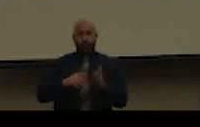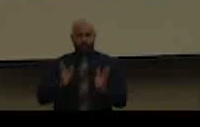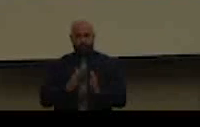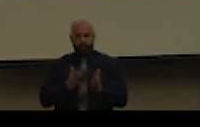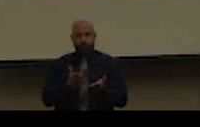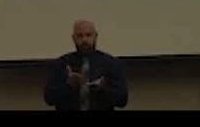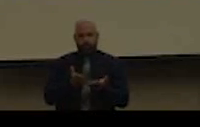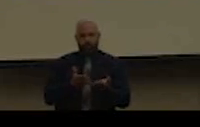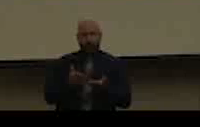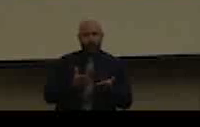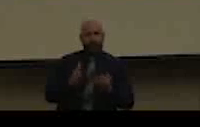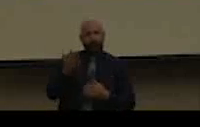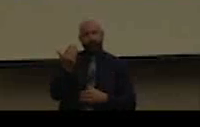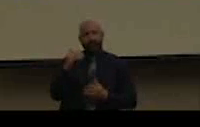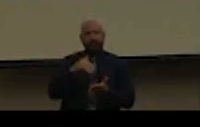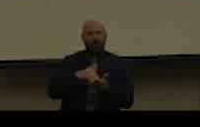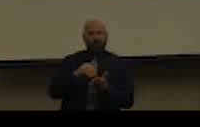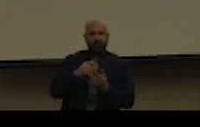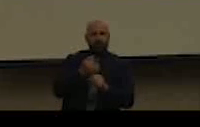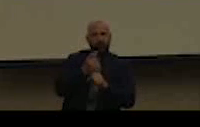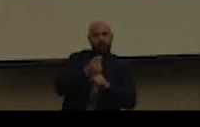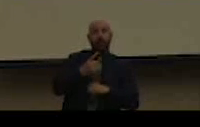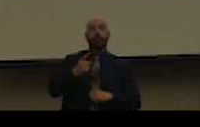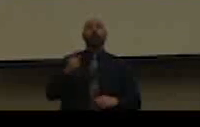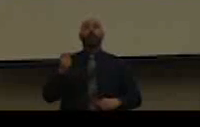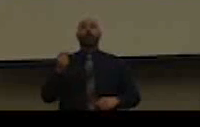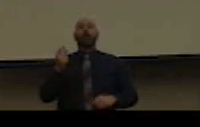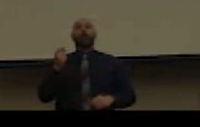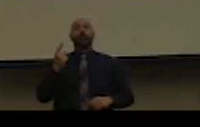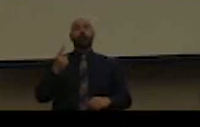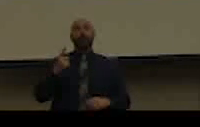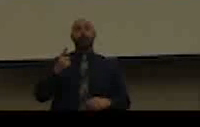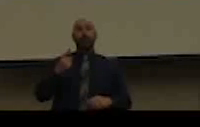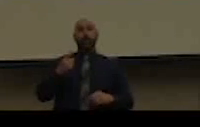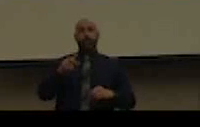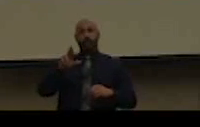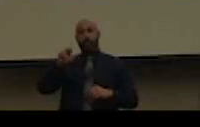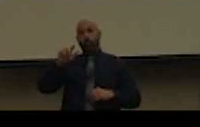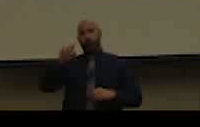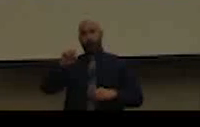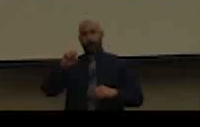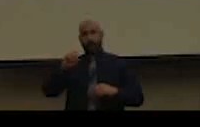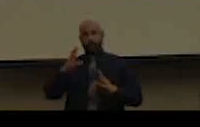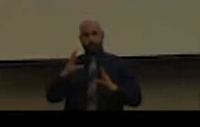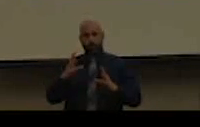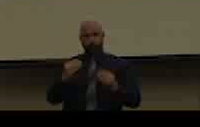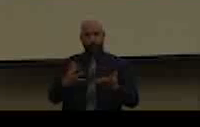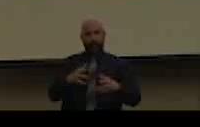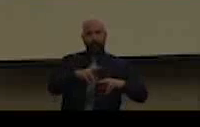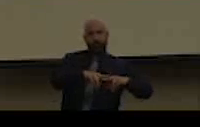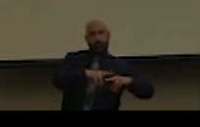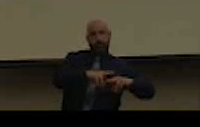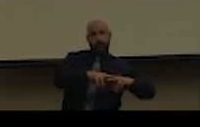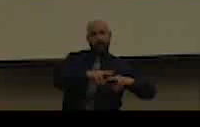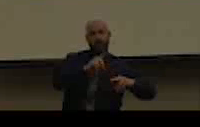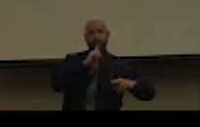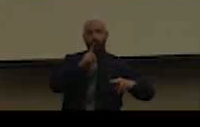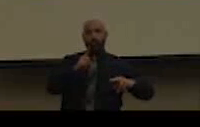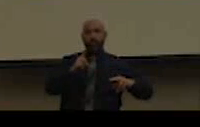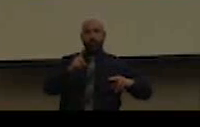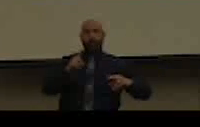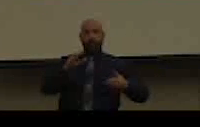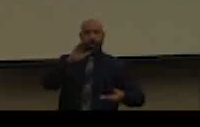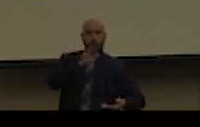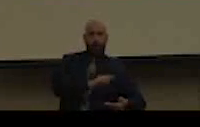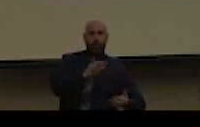we provide the seats is relative to the market quite low. This is a problem because